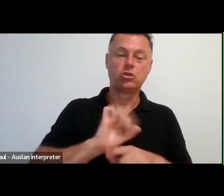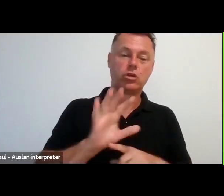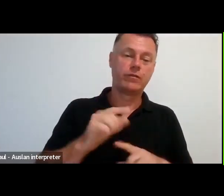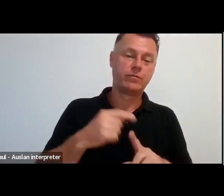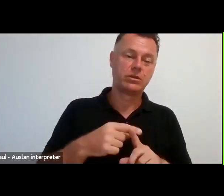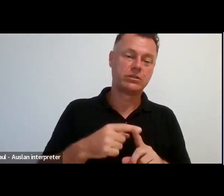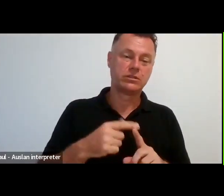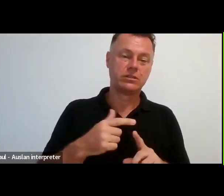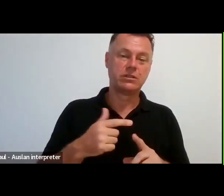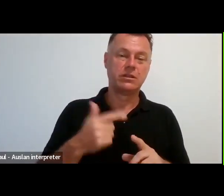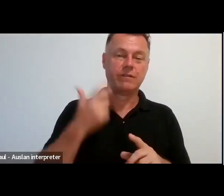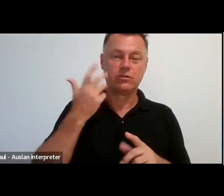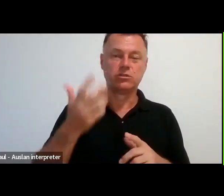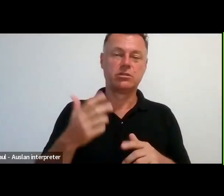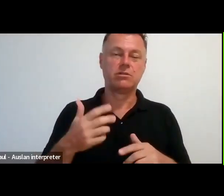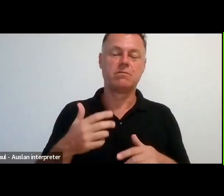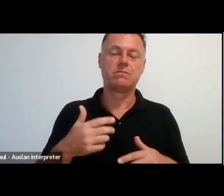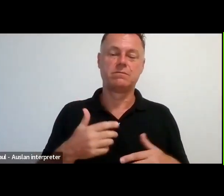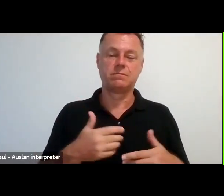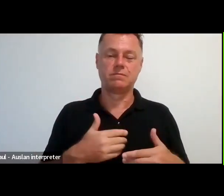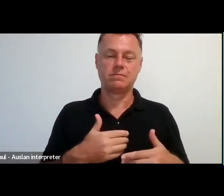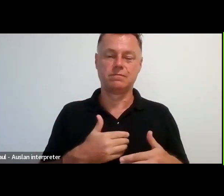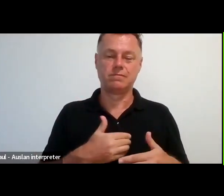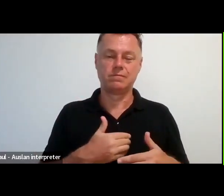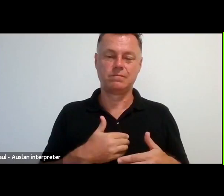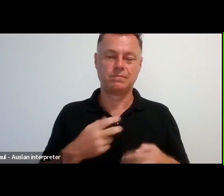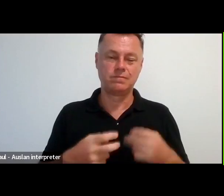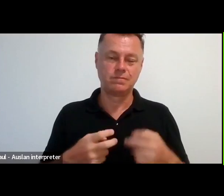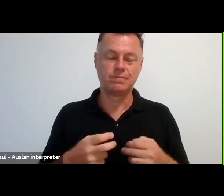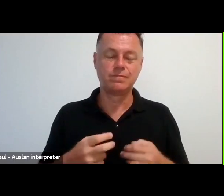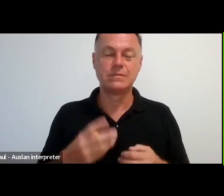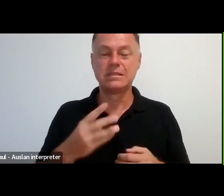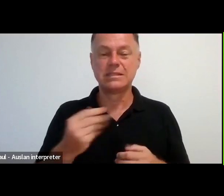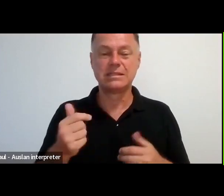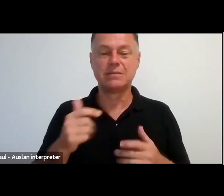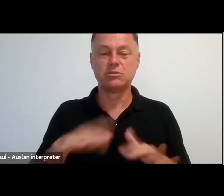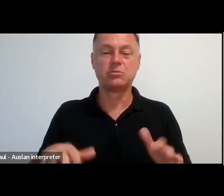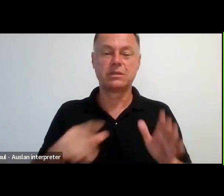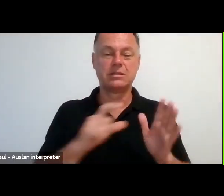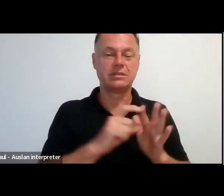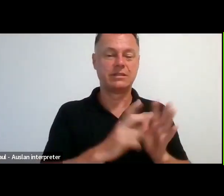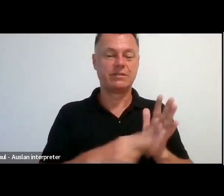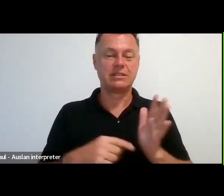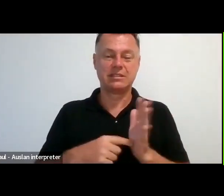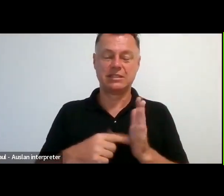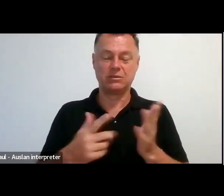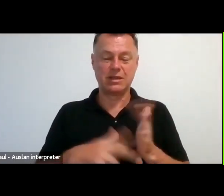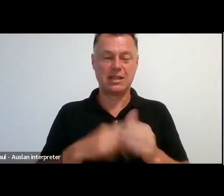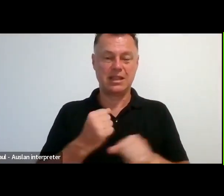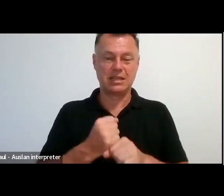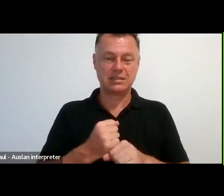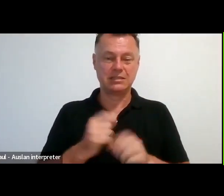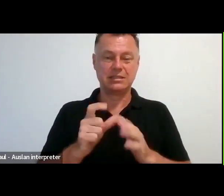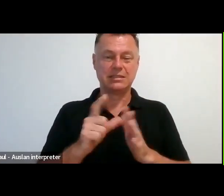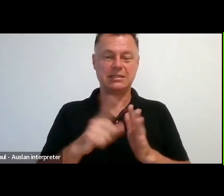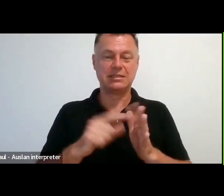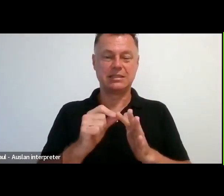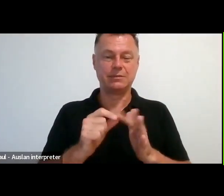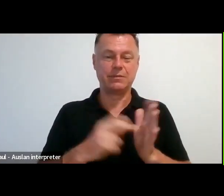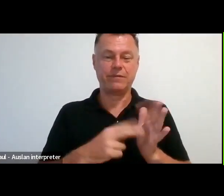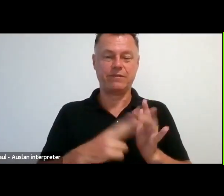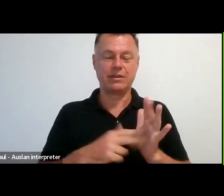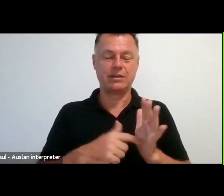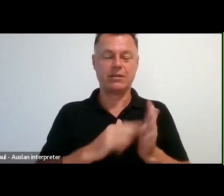of that inflammatory syndrome, as I said. There is some who will get deep vein thromboses in their legs, and there's emerging evidence